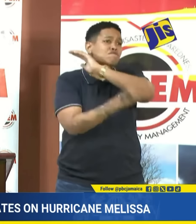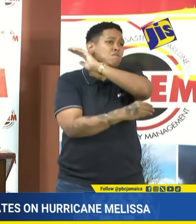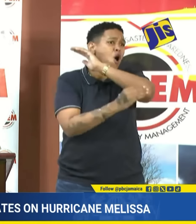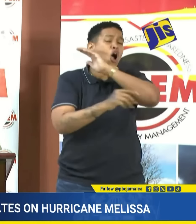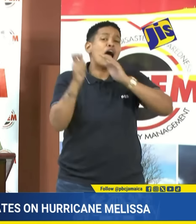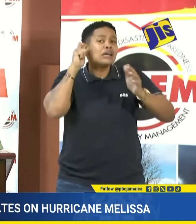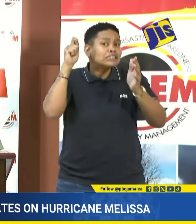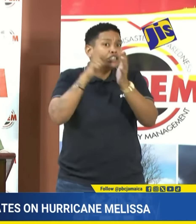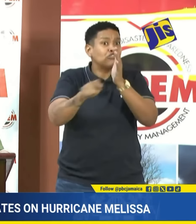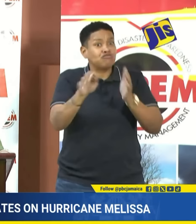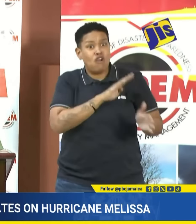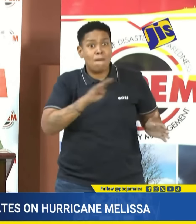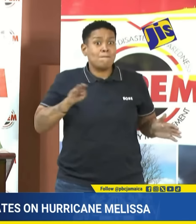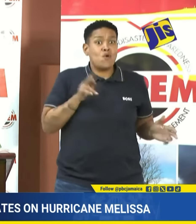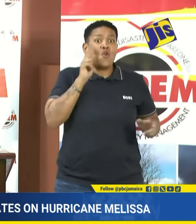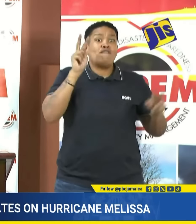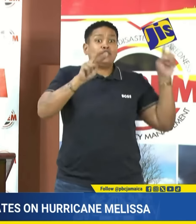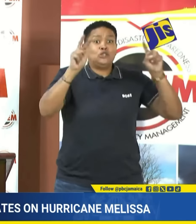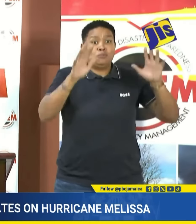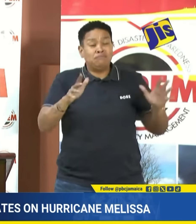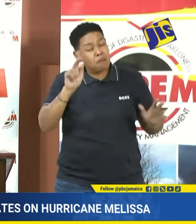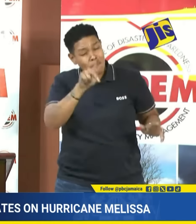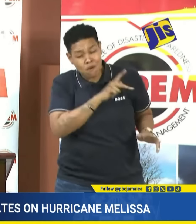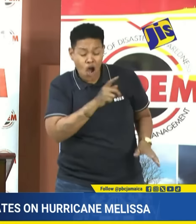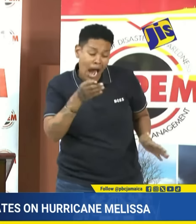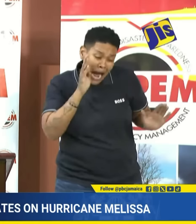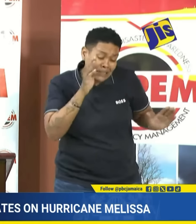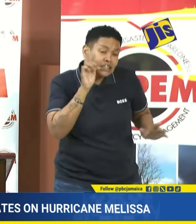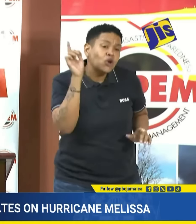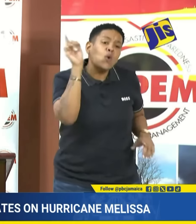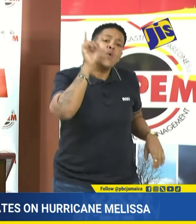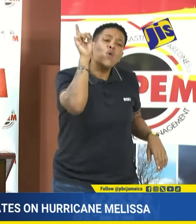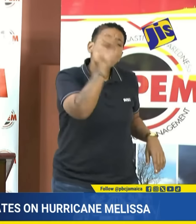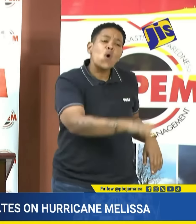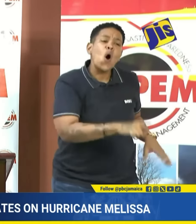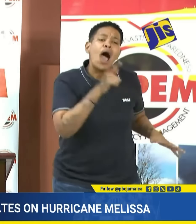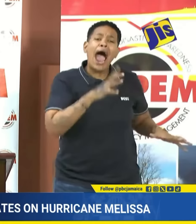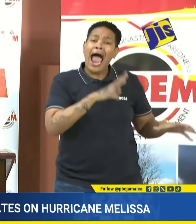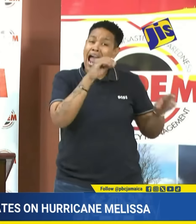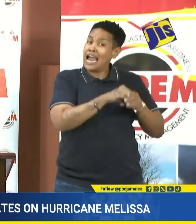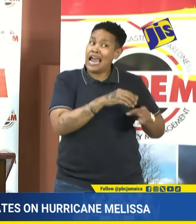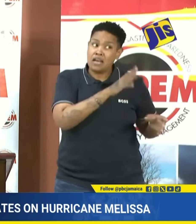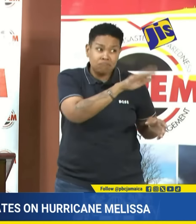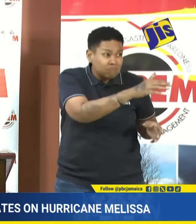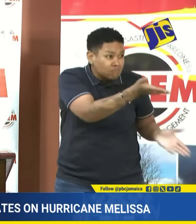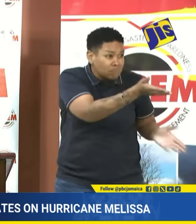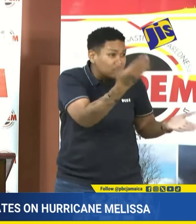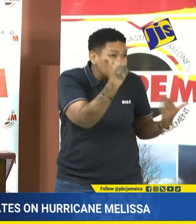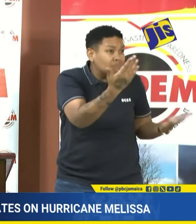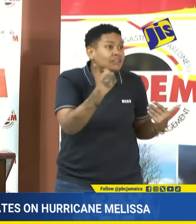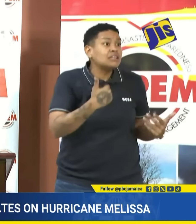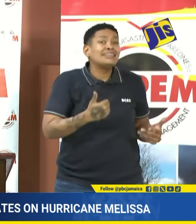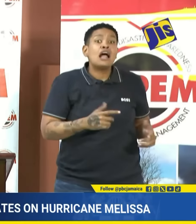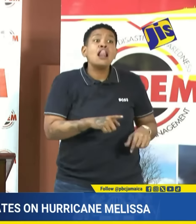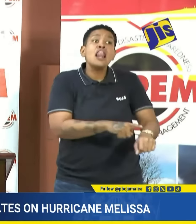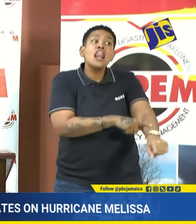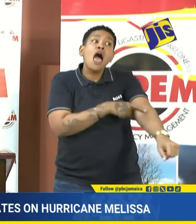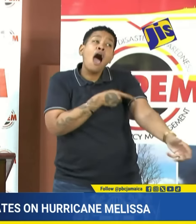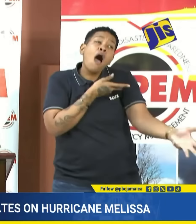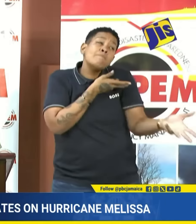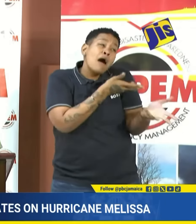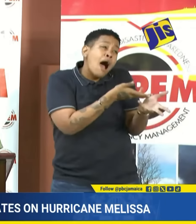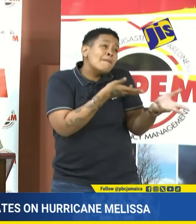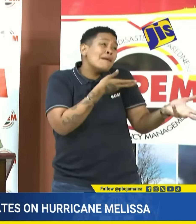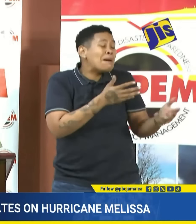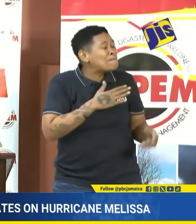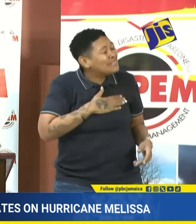the Secretary of the Board of Supervision, who went out and engaged him in lengthy conversation,